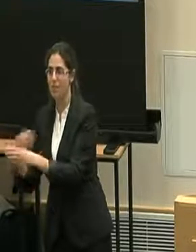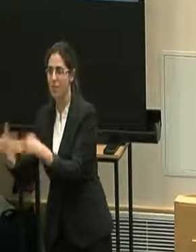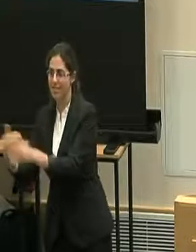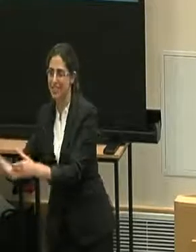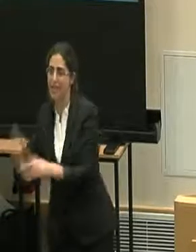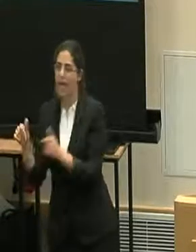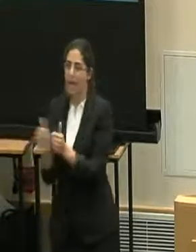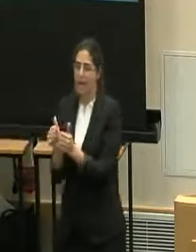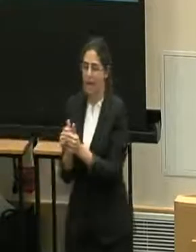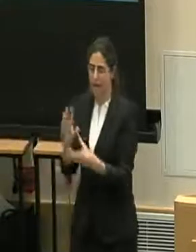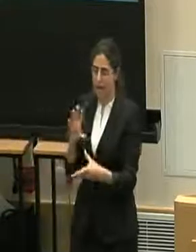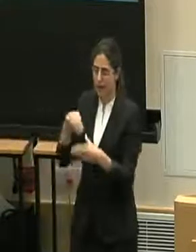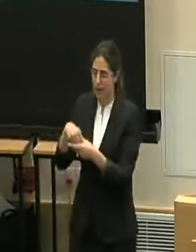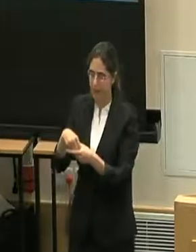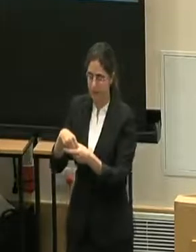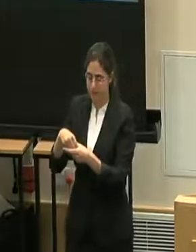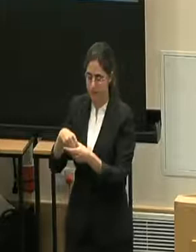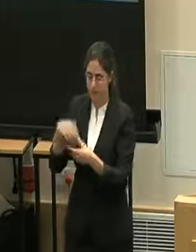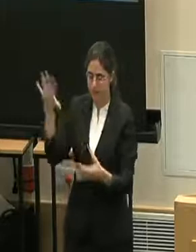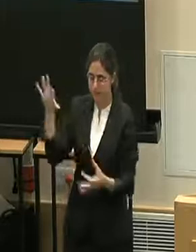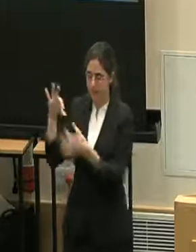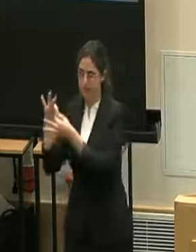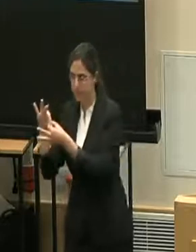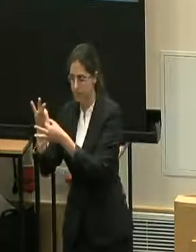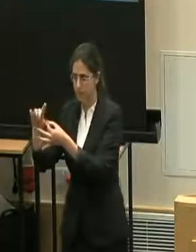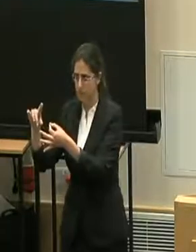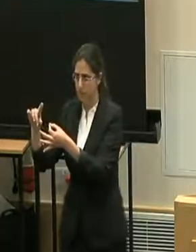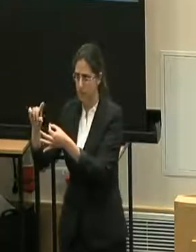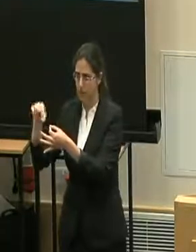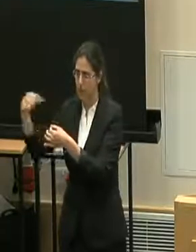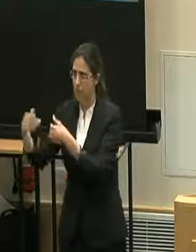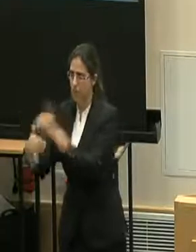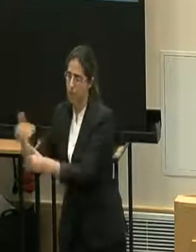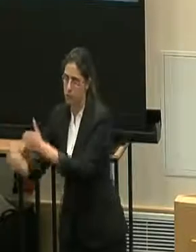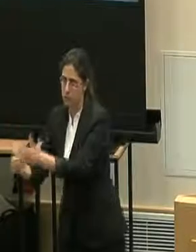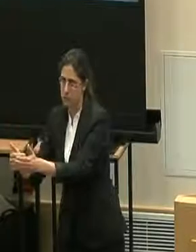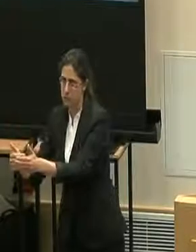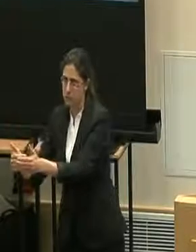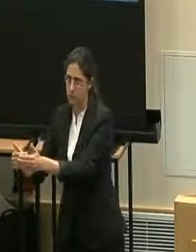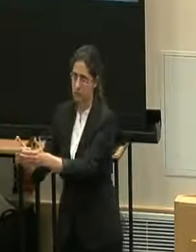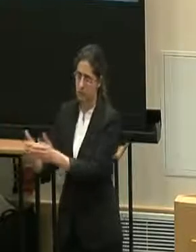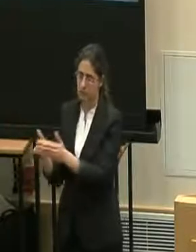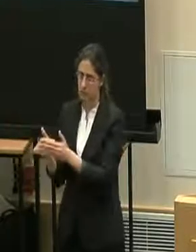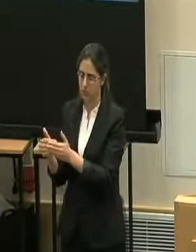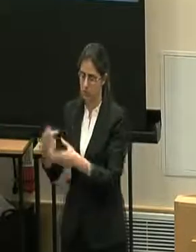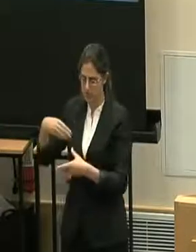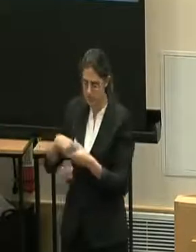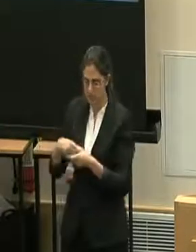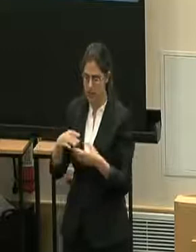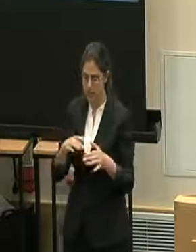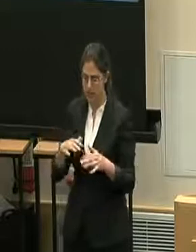things which are ends, map them onto outcomes of processes and administrative